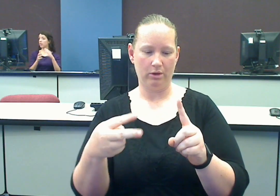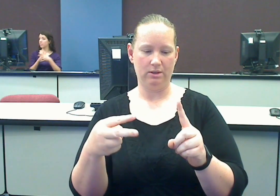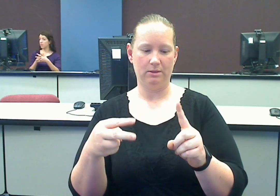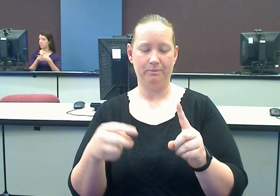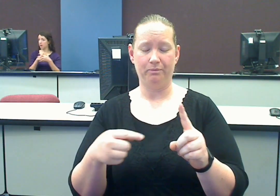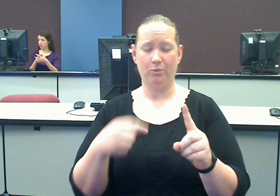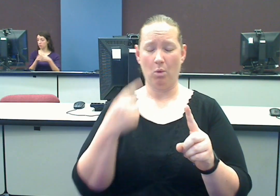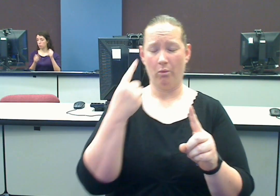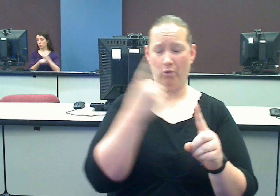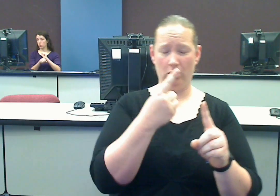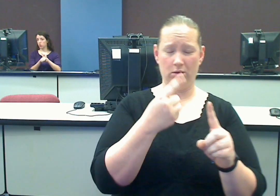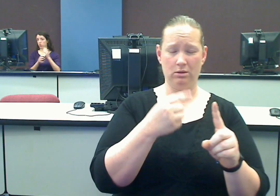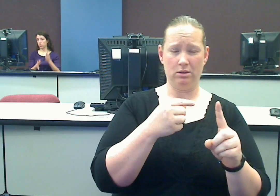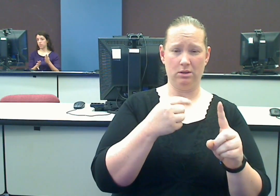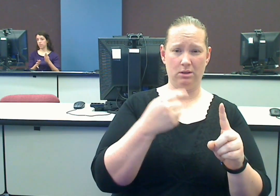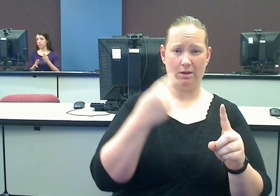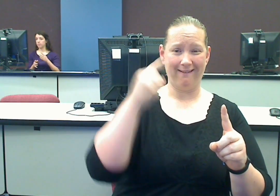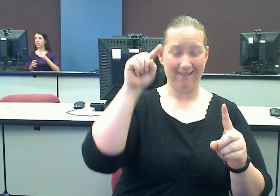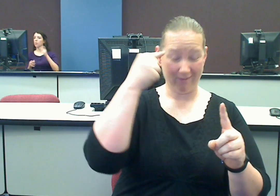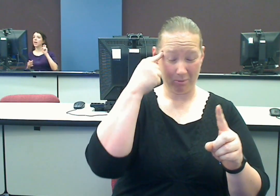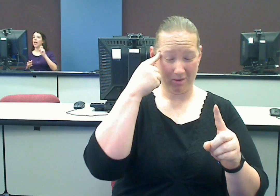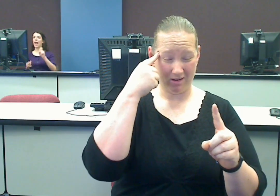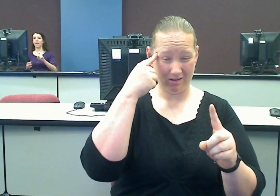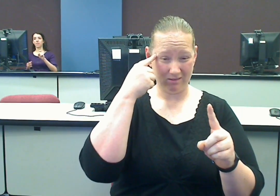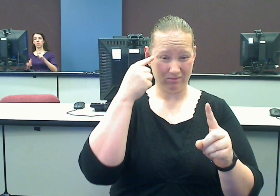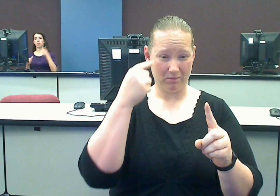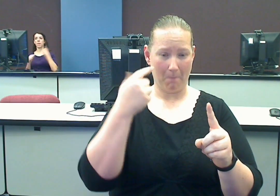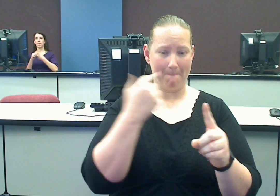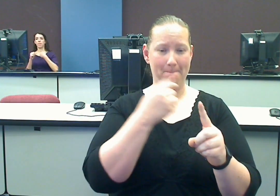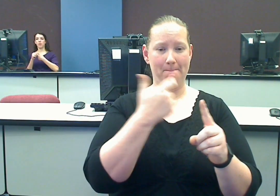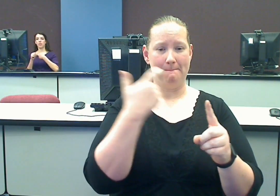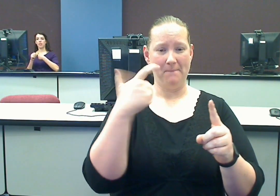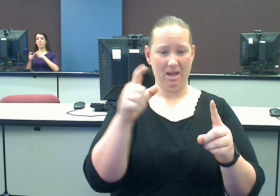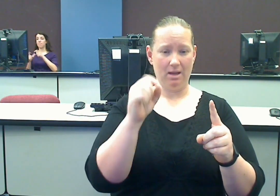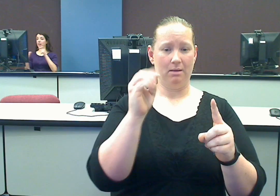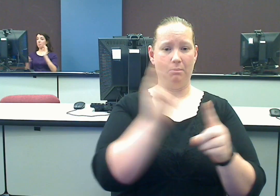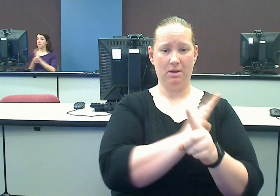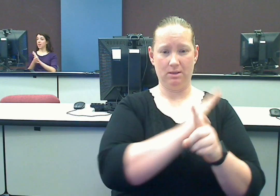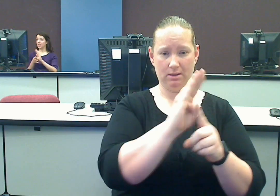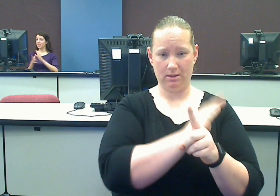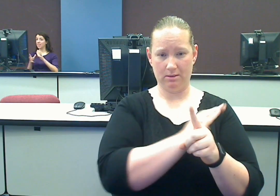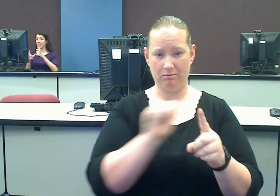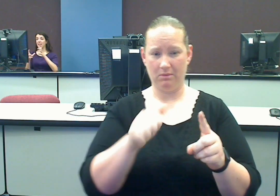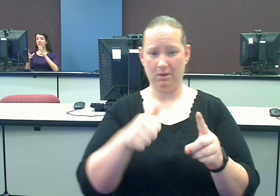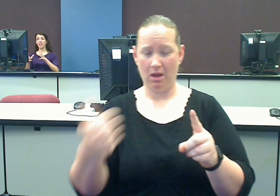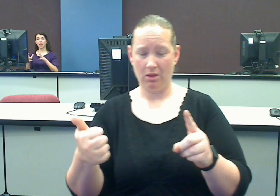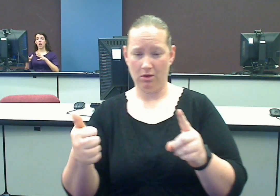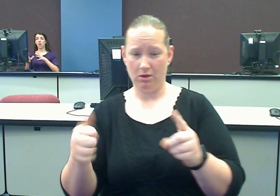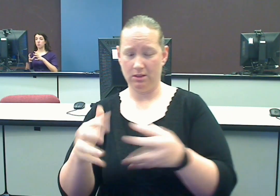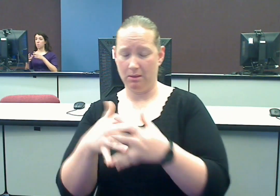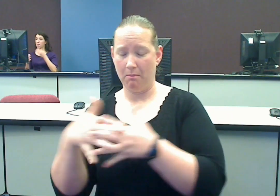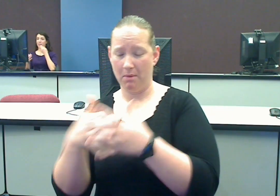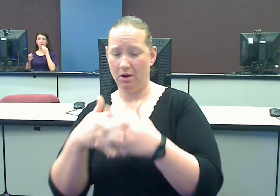worker. We have to remember that big business did a tremendous amount for